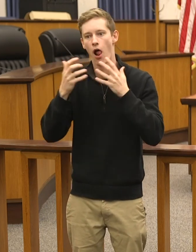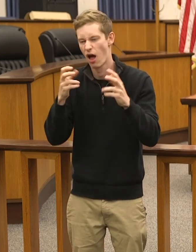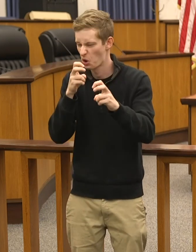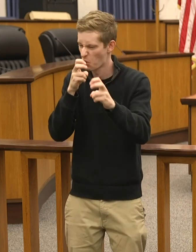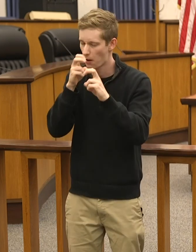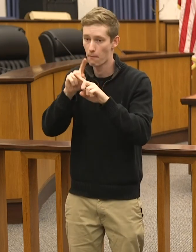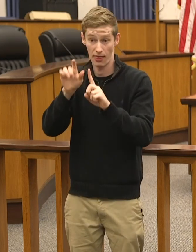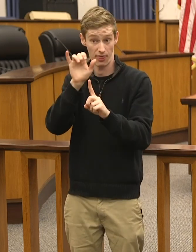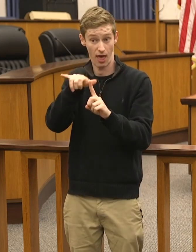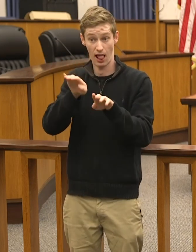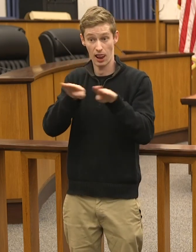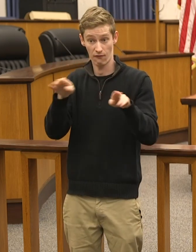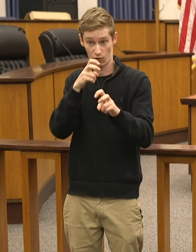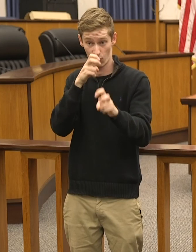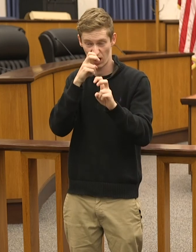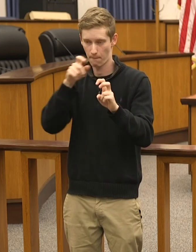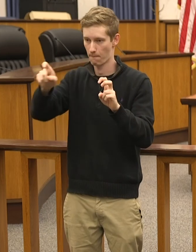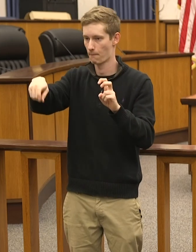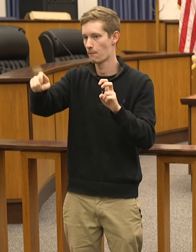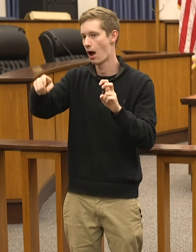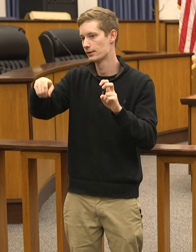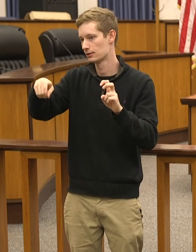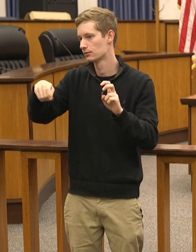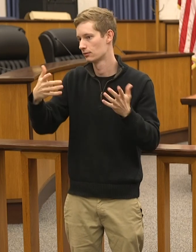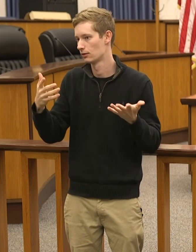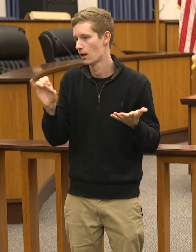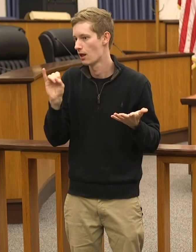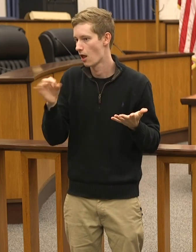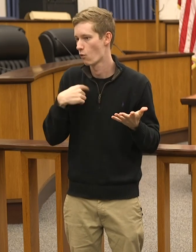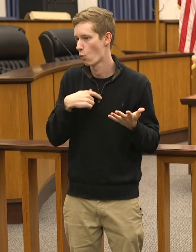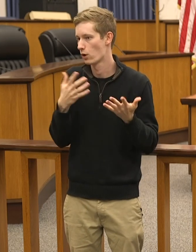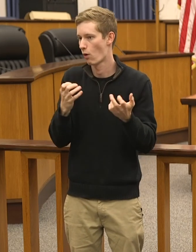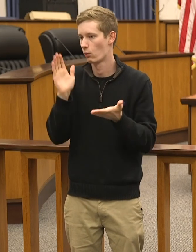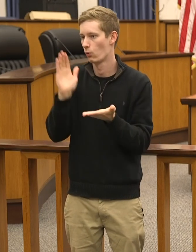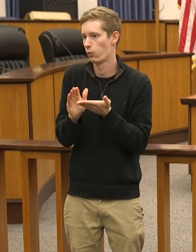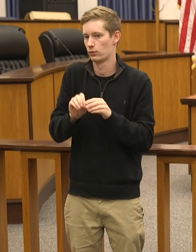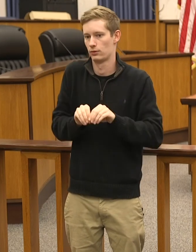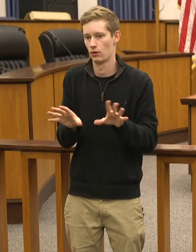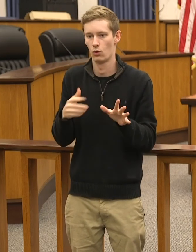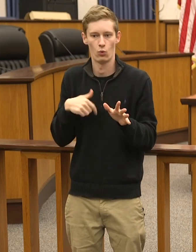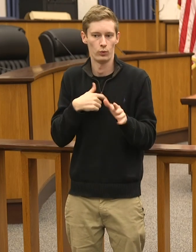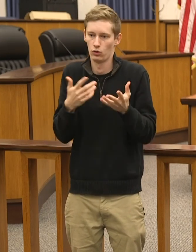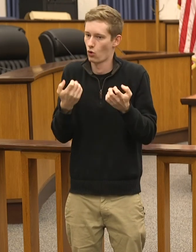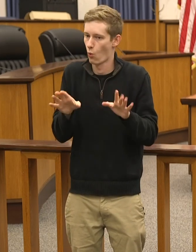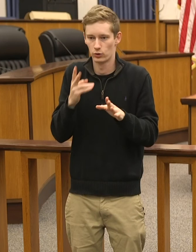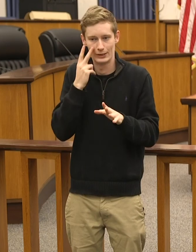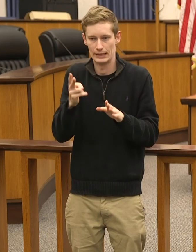going to need to put into place if we're going to have any chance of not seeing a spike like we saw